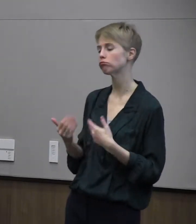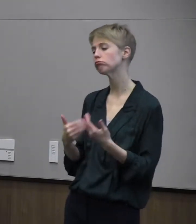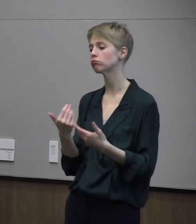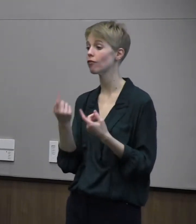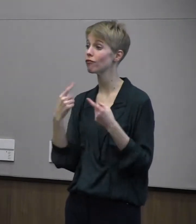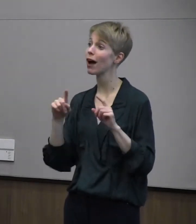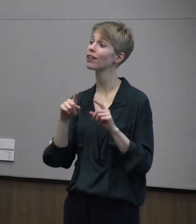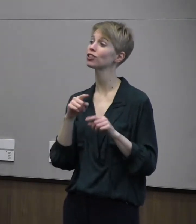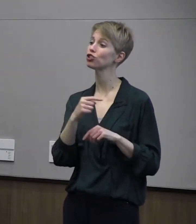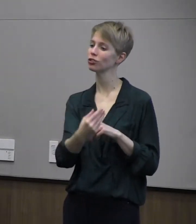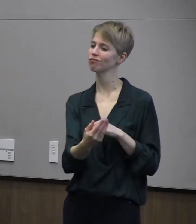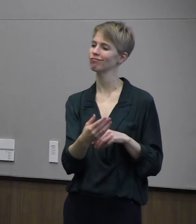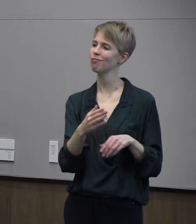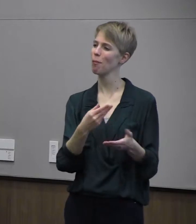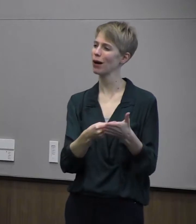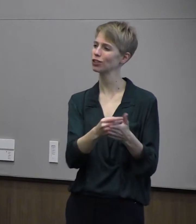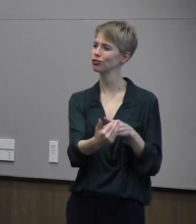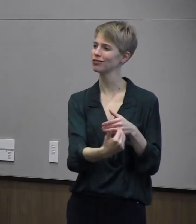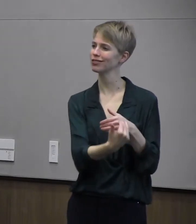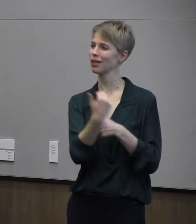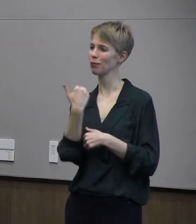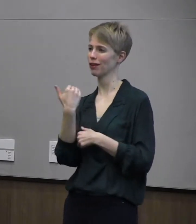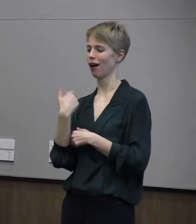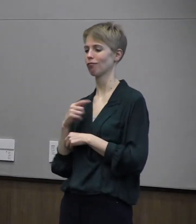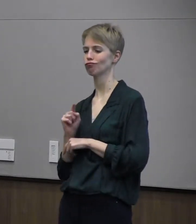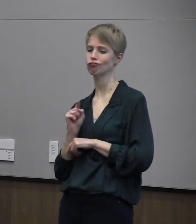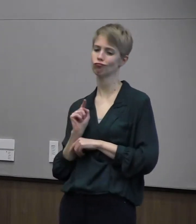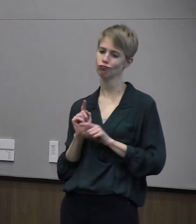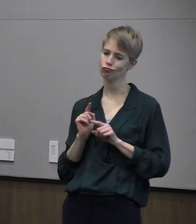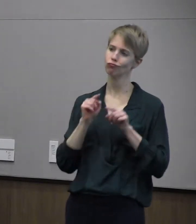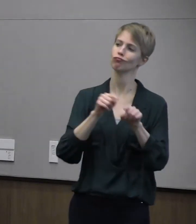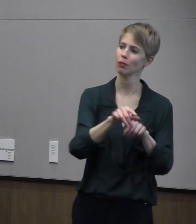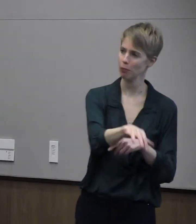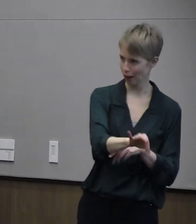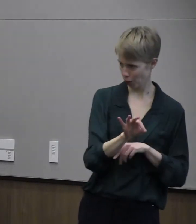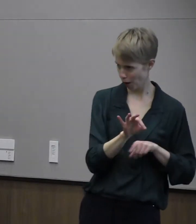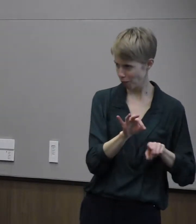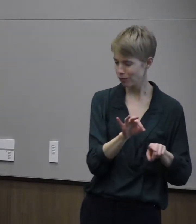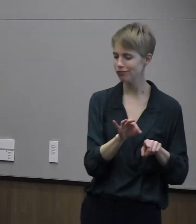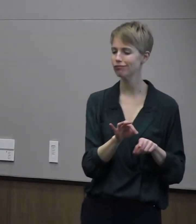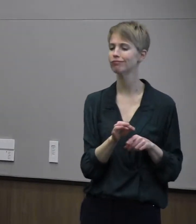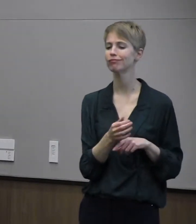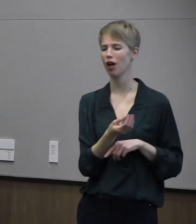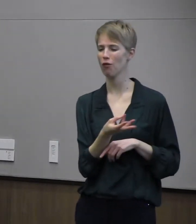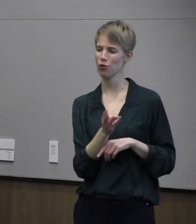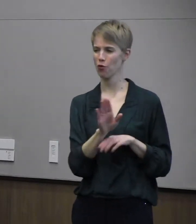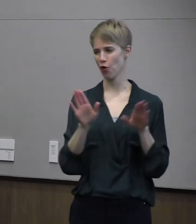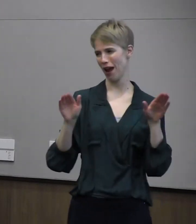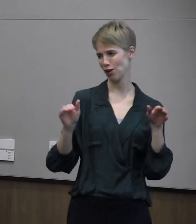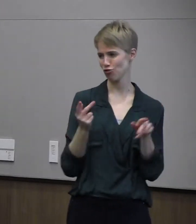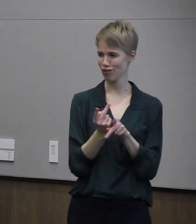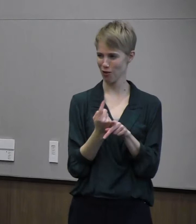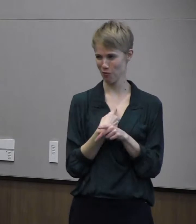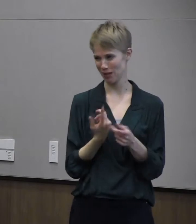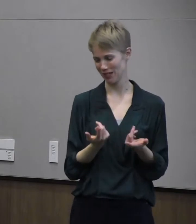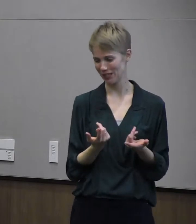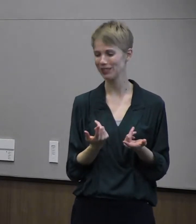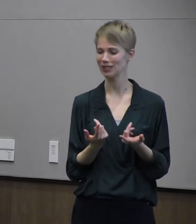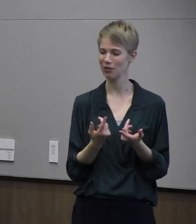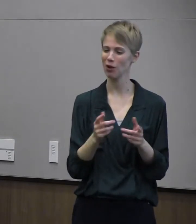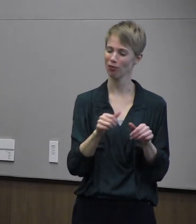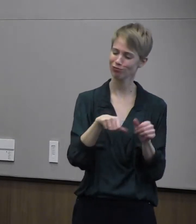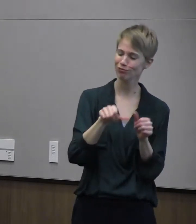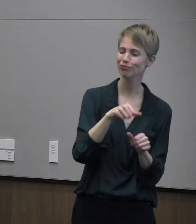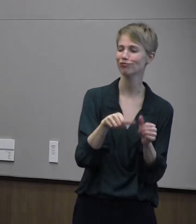go to Champaign to get her. After being royally treated by a few of Lizzie's angels during commencement week, we started for Big